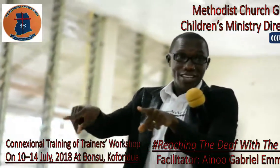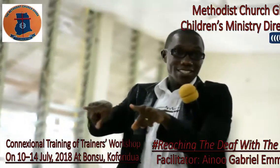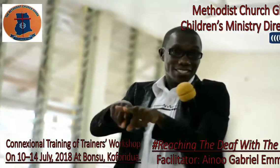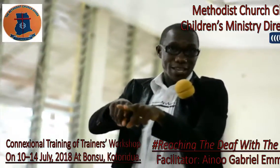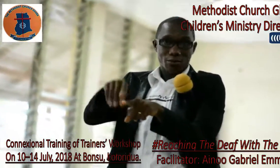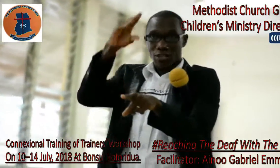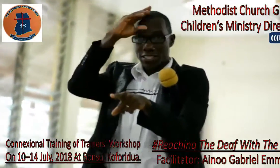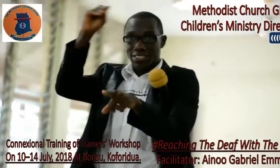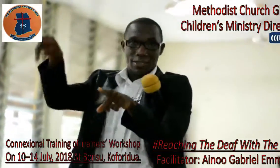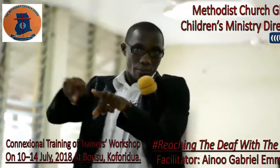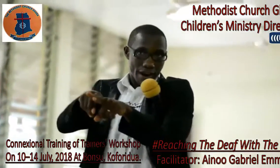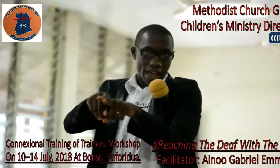boy same. So this is